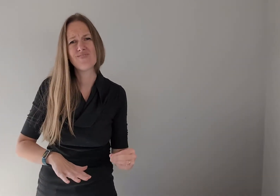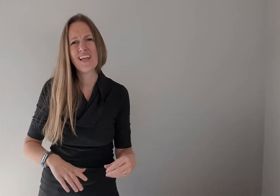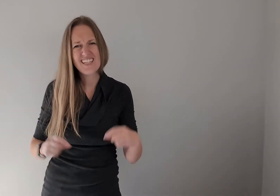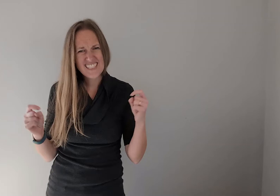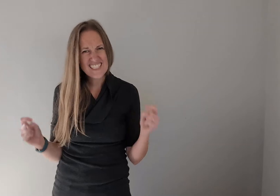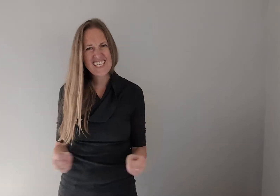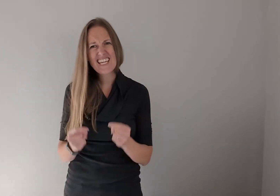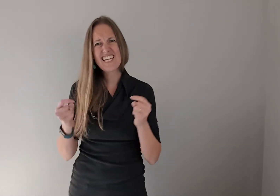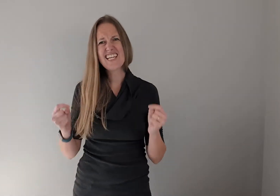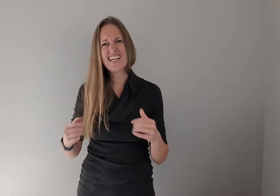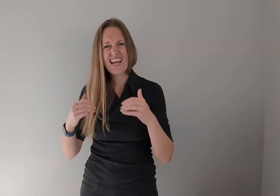Sin